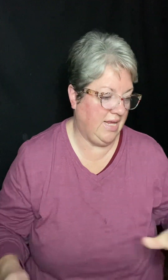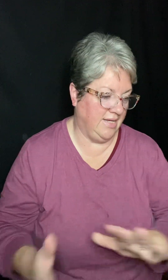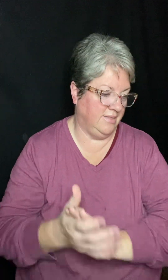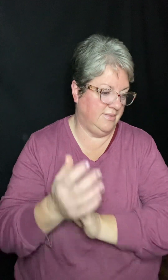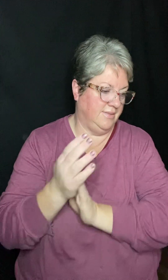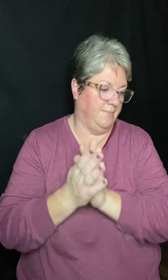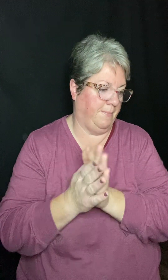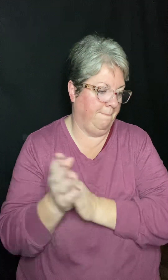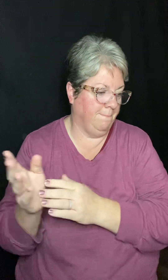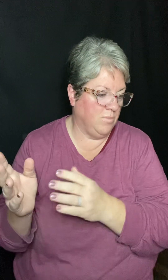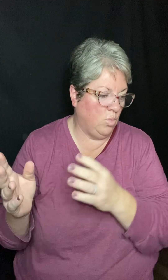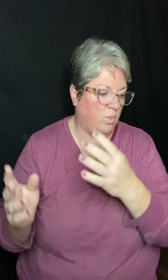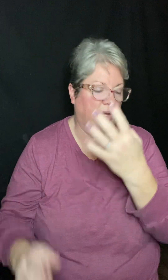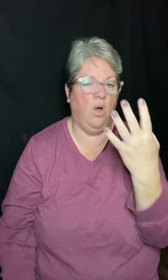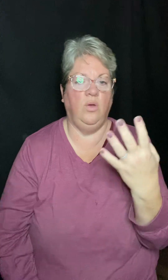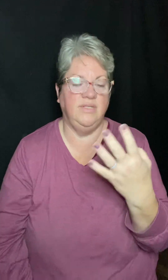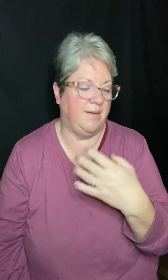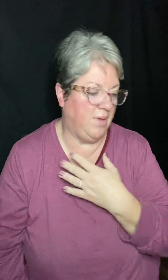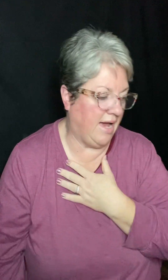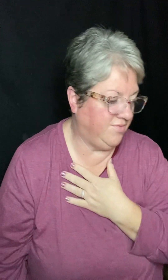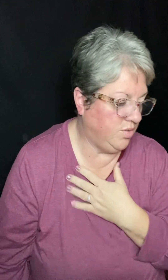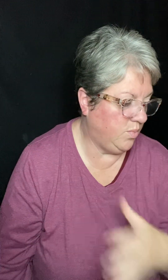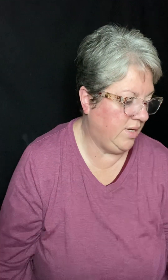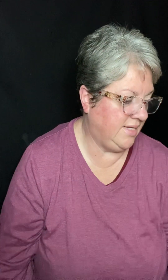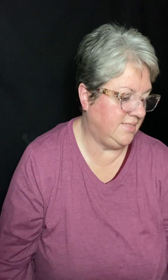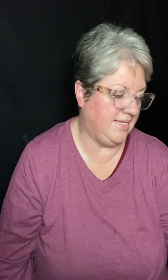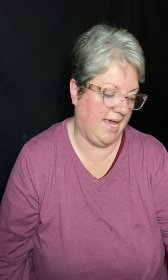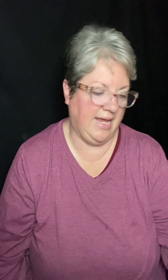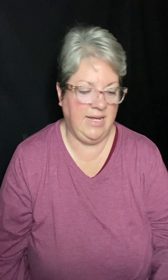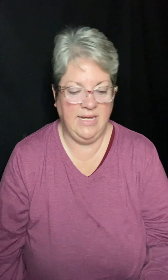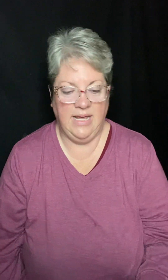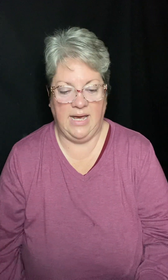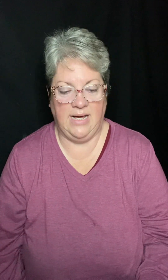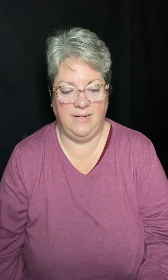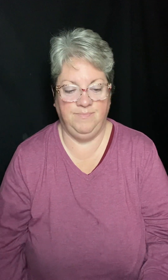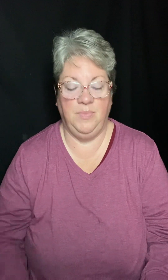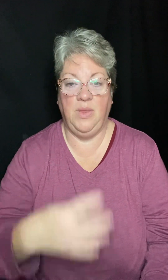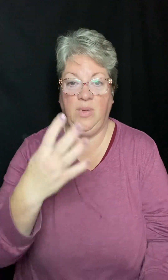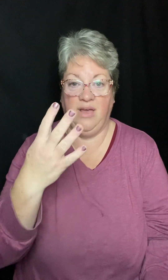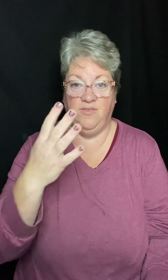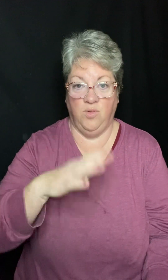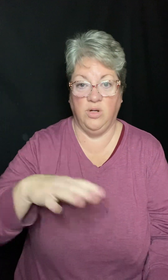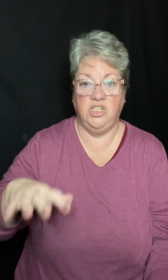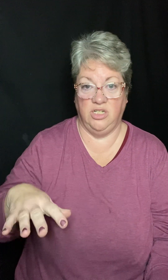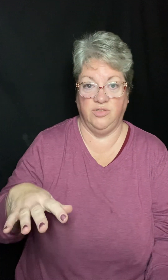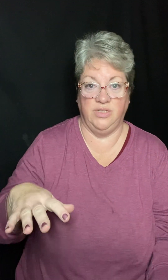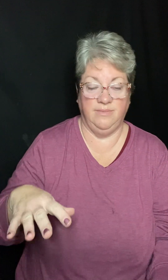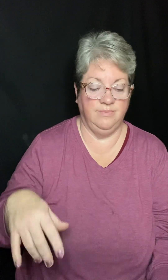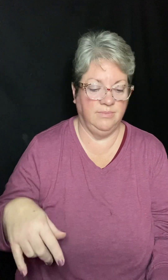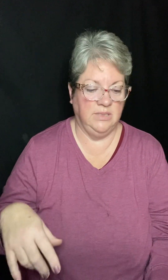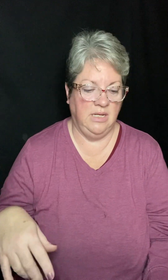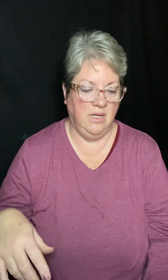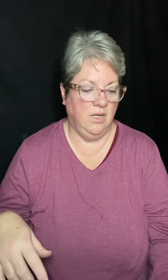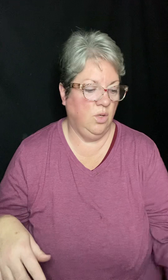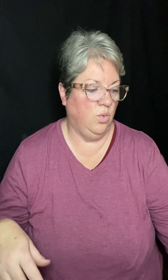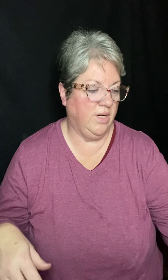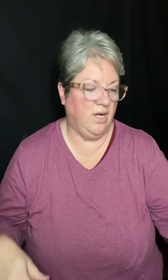is, when we hold up, after we say that we have 4 children, we're going to hold